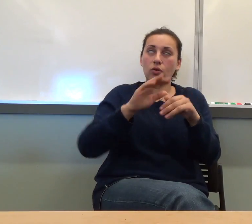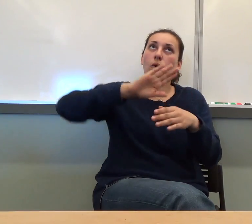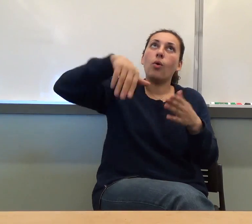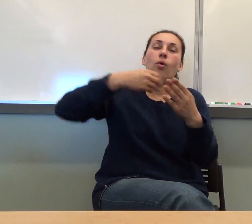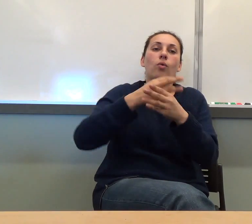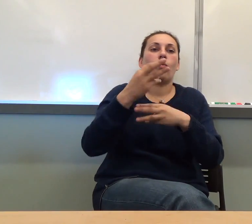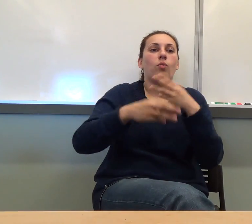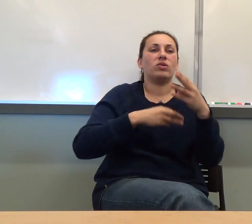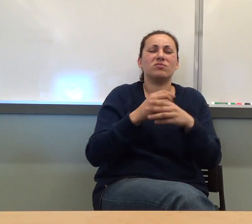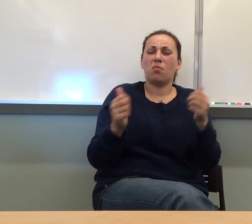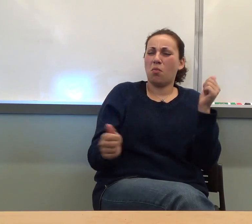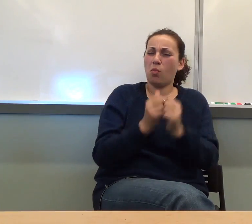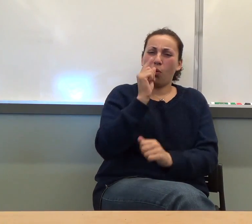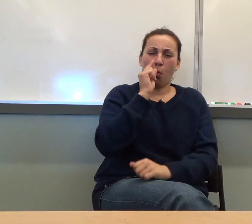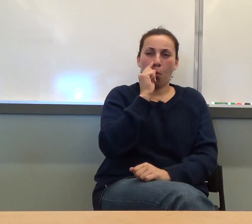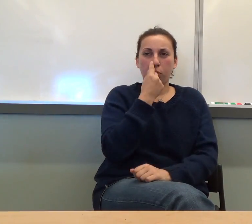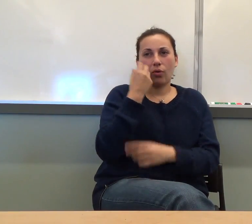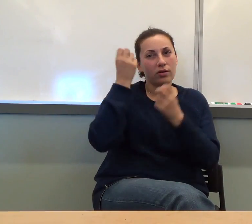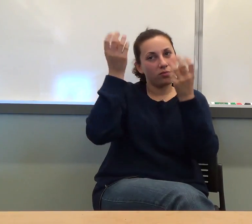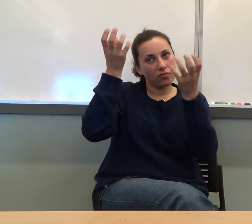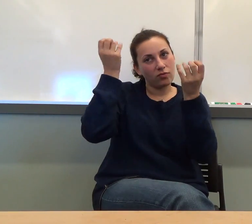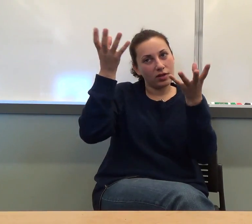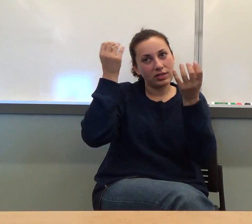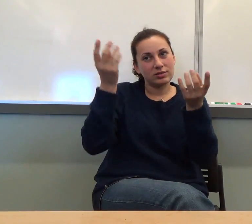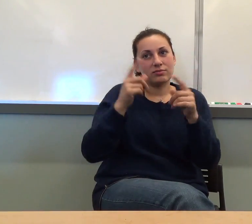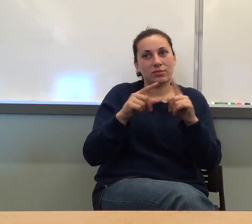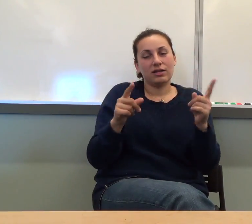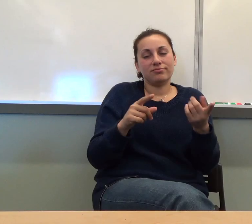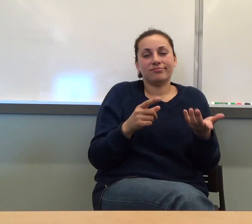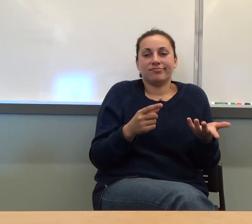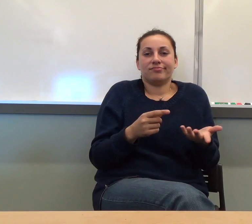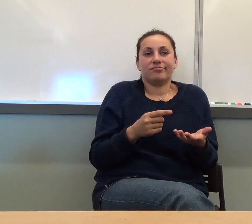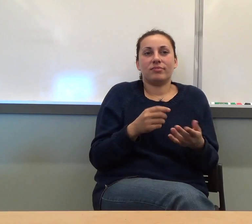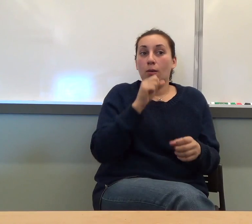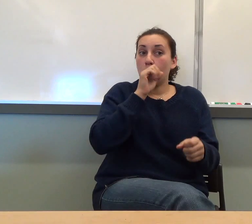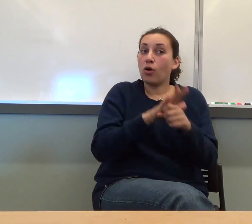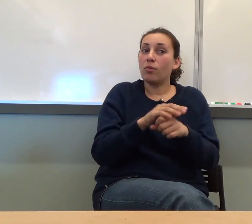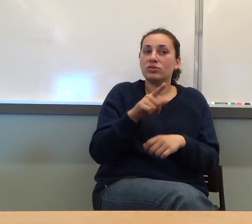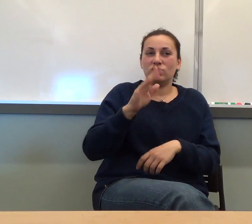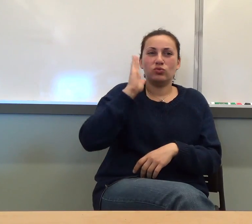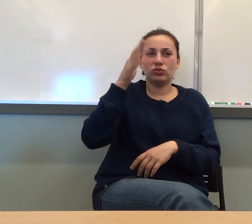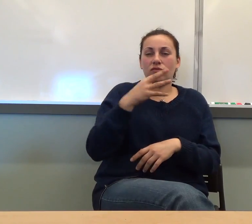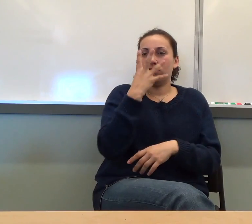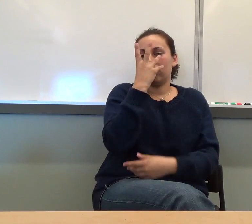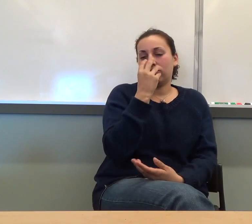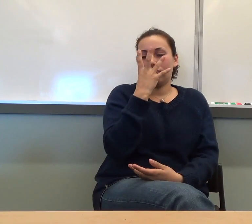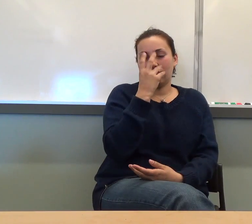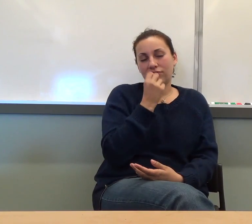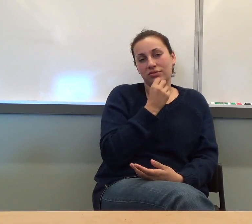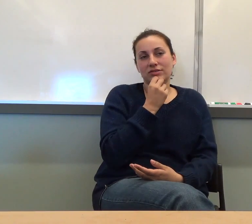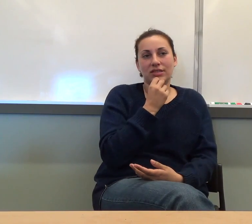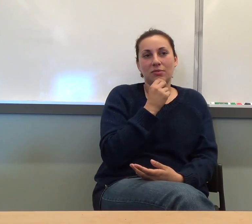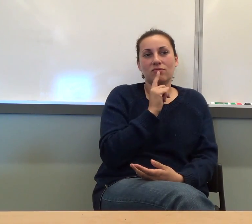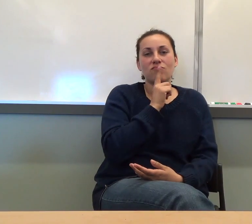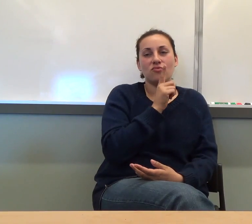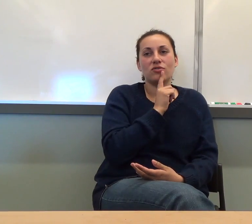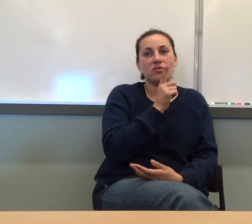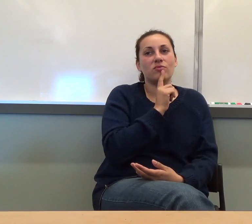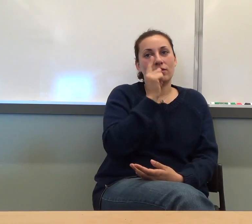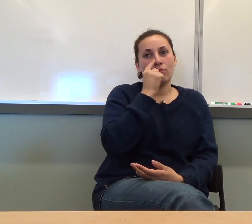sleep, but you know. All right. So once again, we convert this into a different kind of notation. This is the ratio